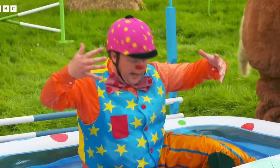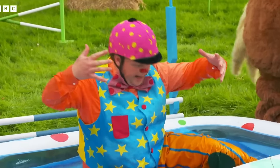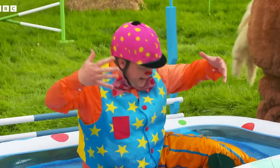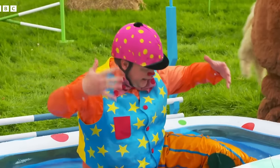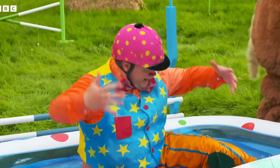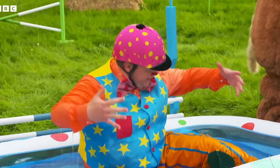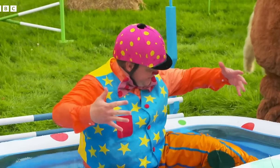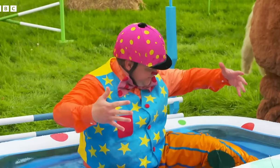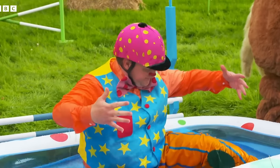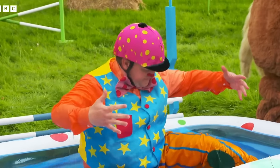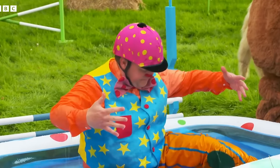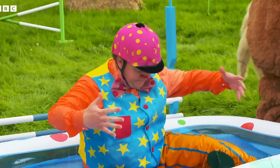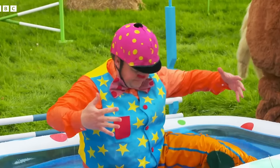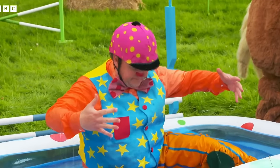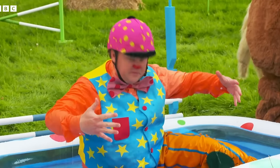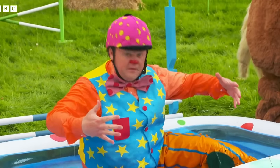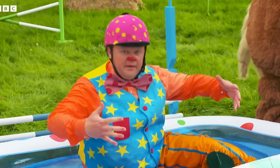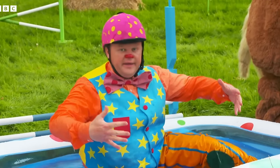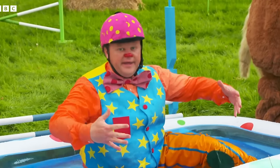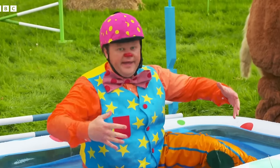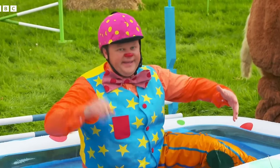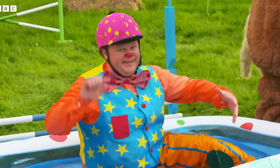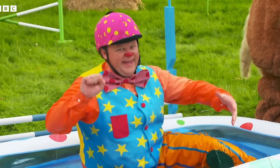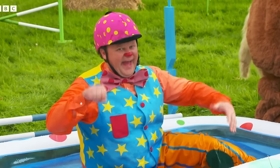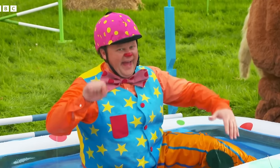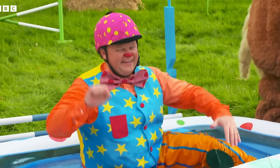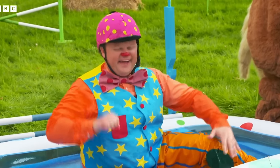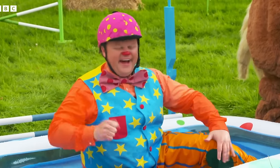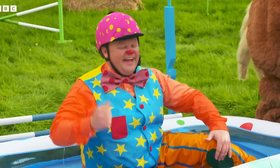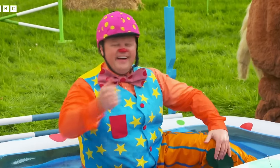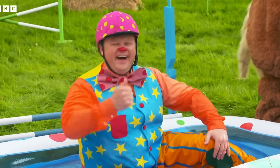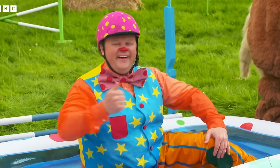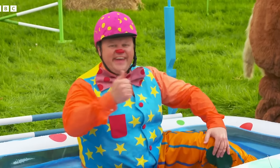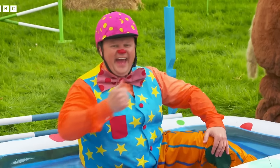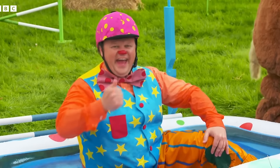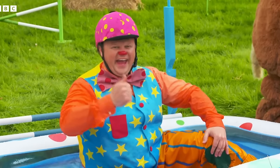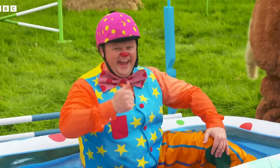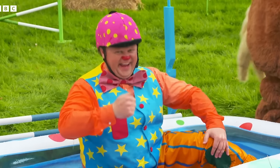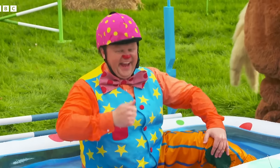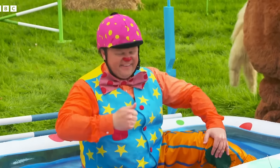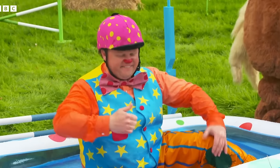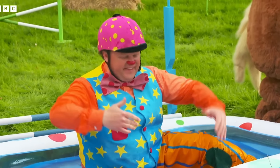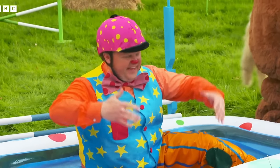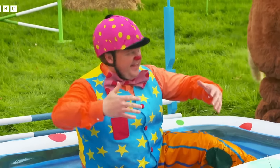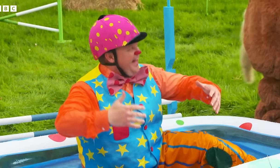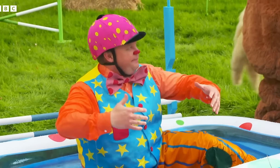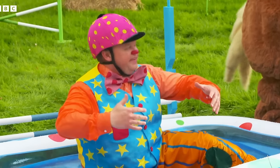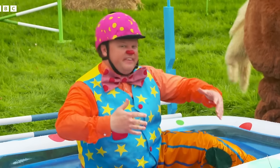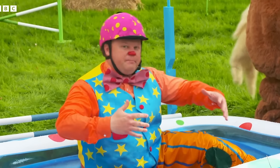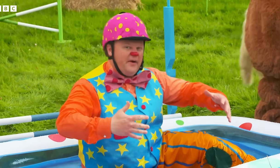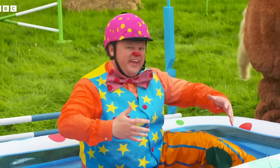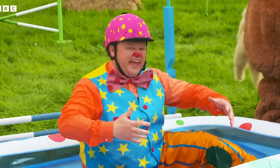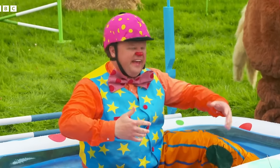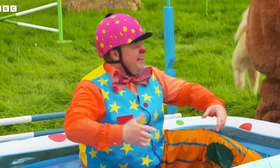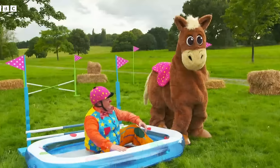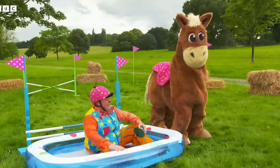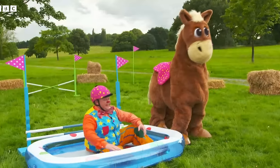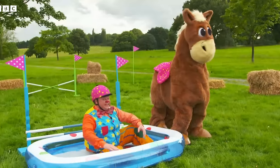Are you okay, Mr. Tumble? Yes, I'm okay. Spotty, did